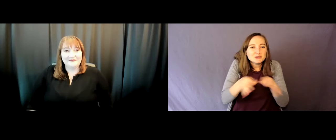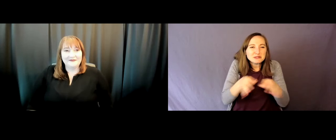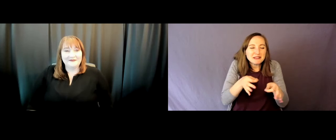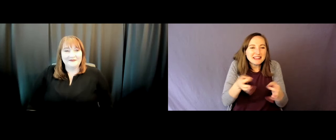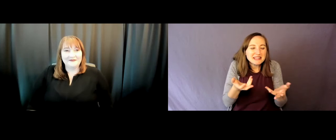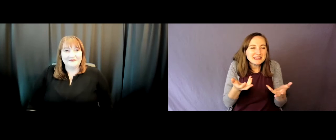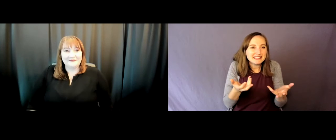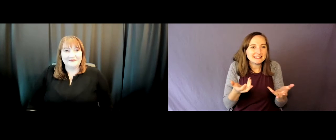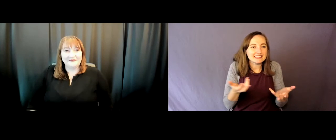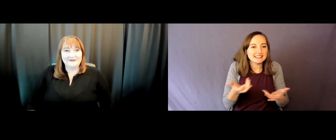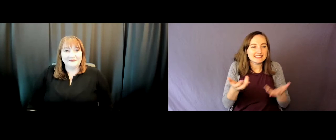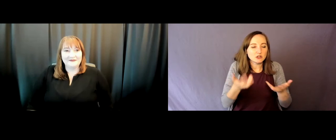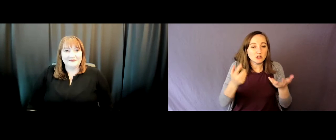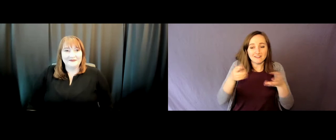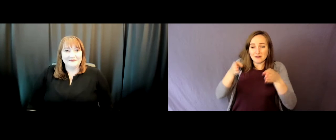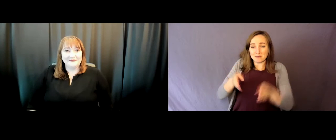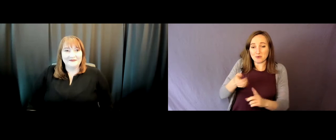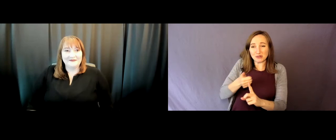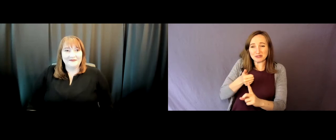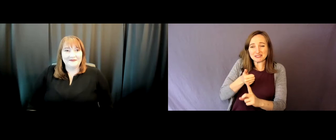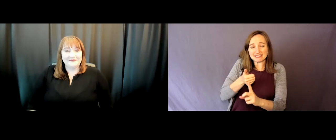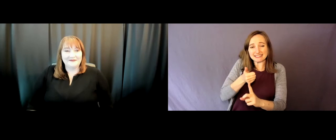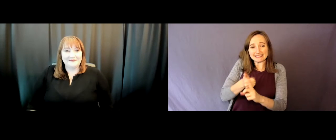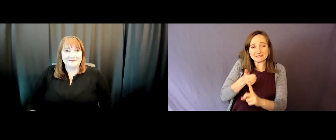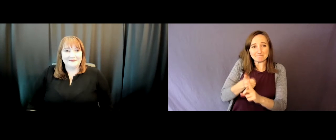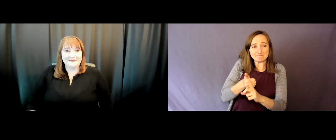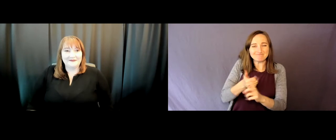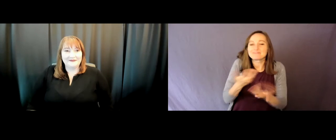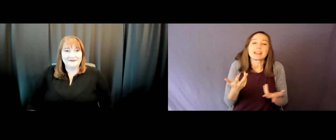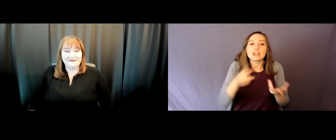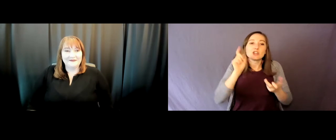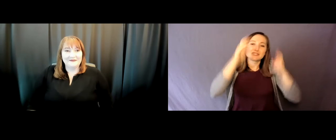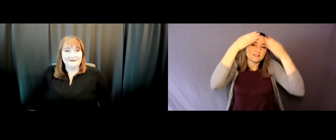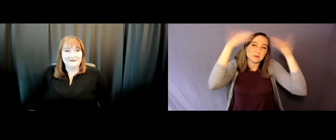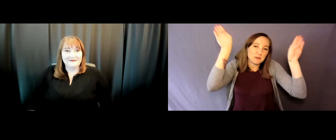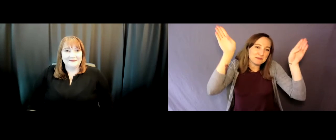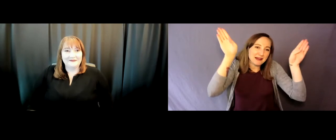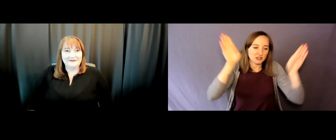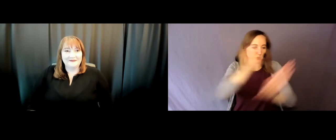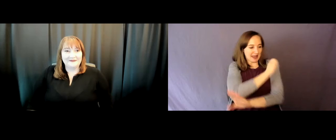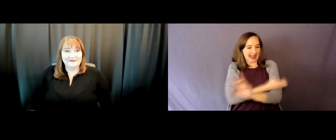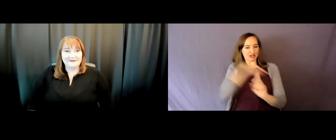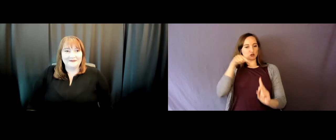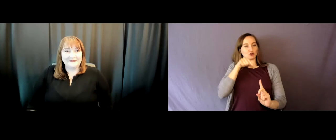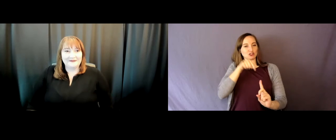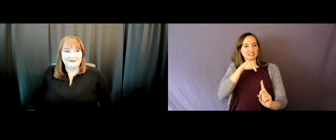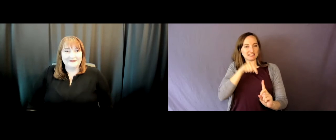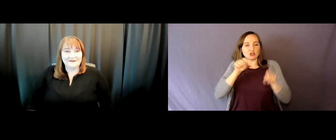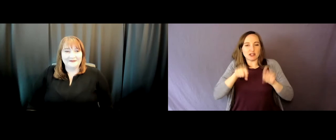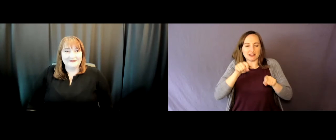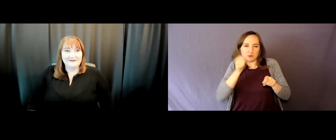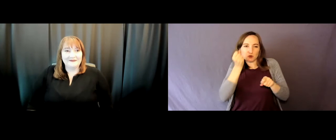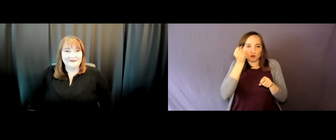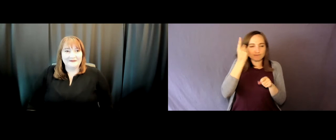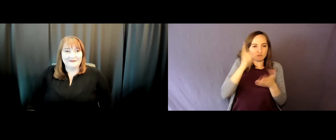but for someone who you just have to be open-minded to energy in order to comprehend what